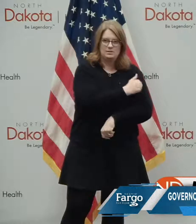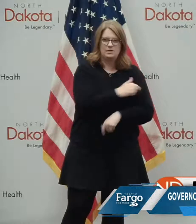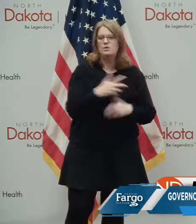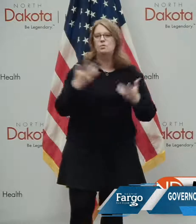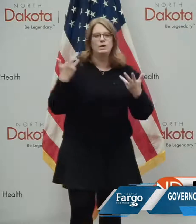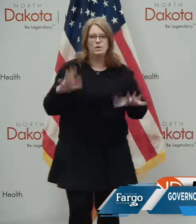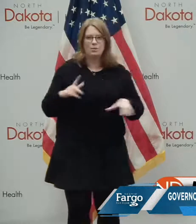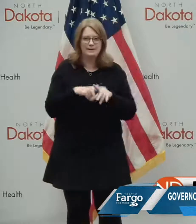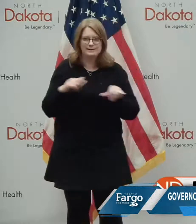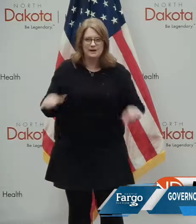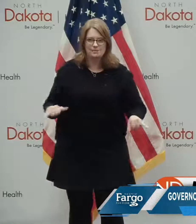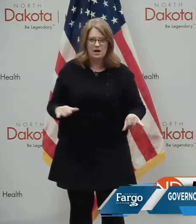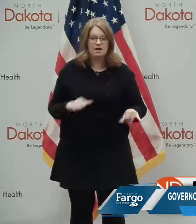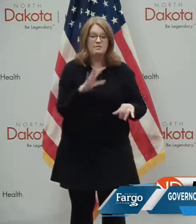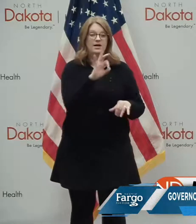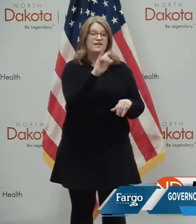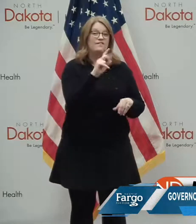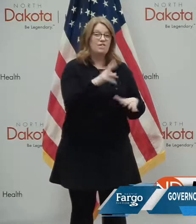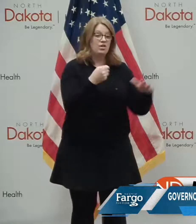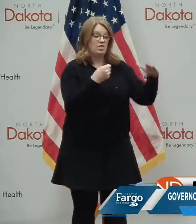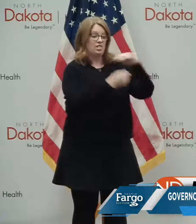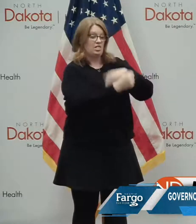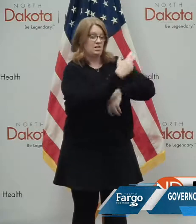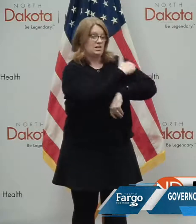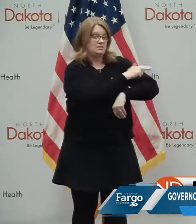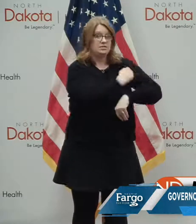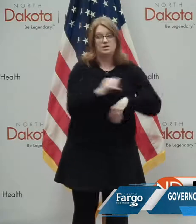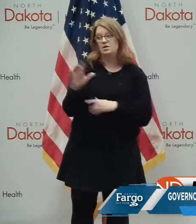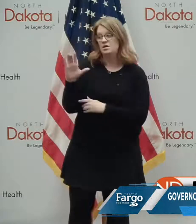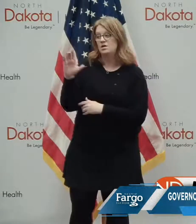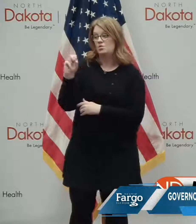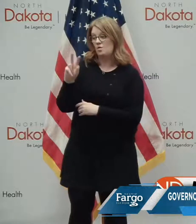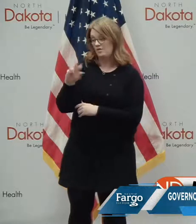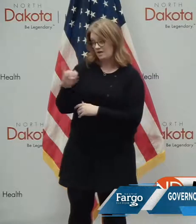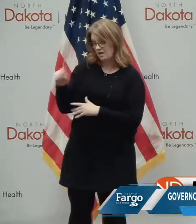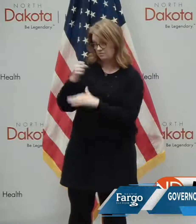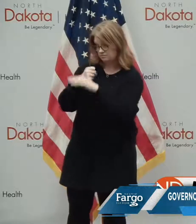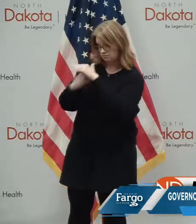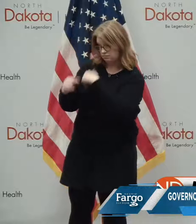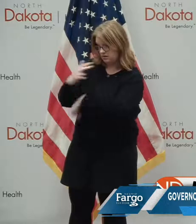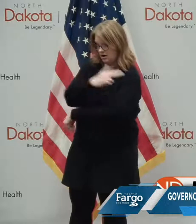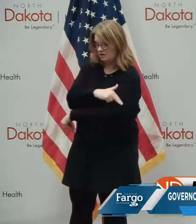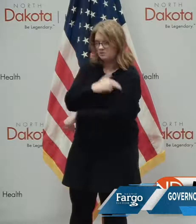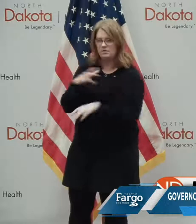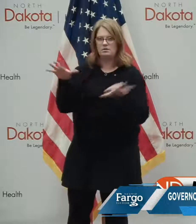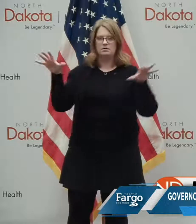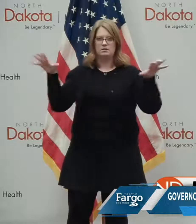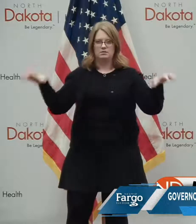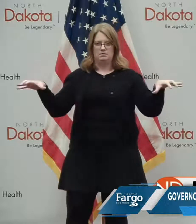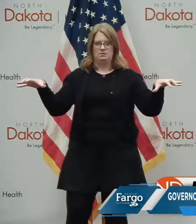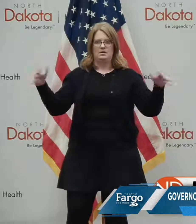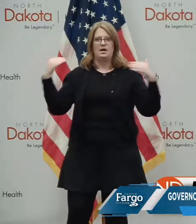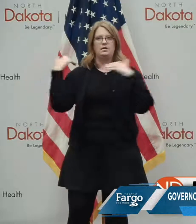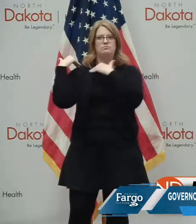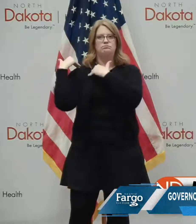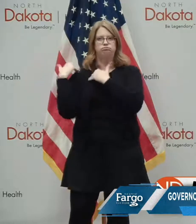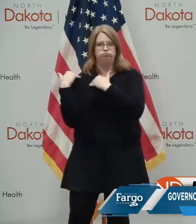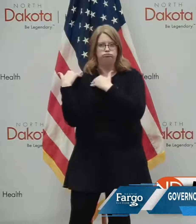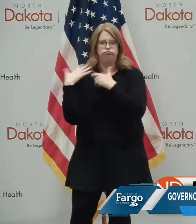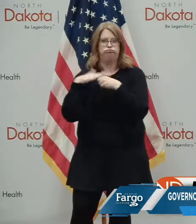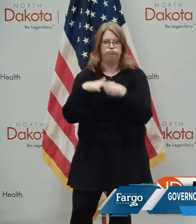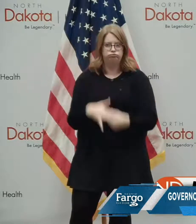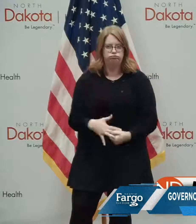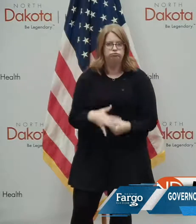influenza hospitalizations on top of COVID-19 hospitalizations in our hospital and taxing our healthcare